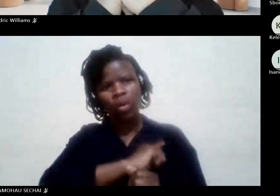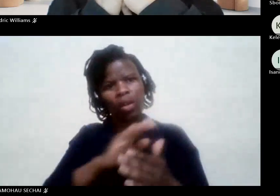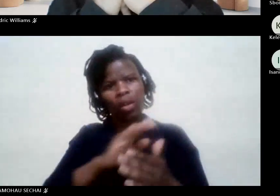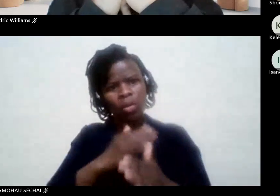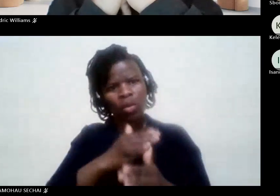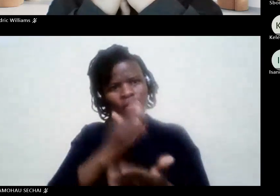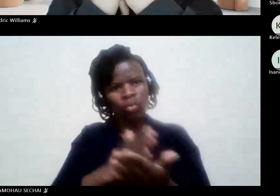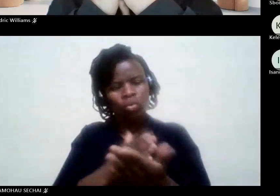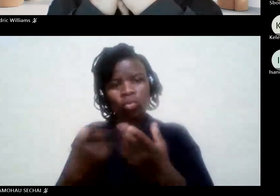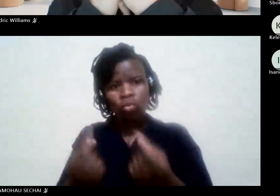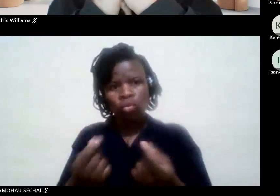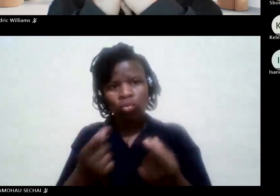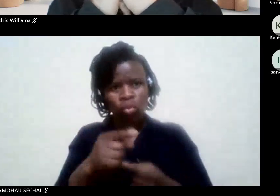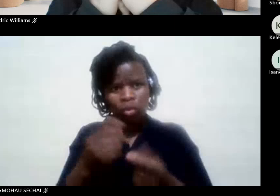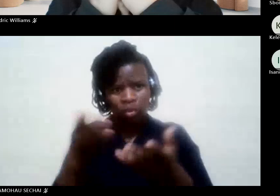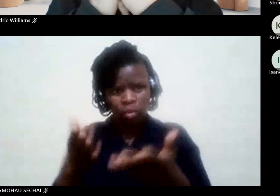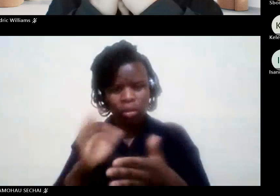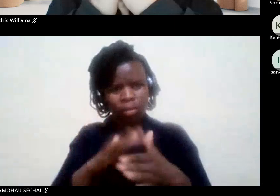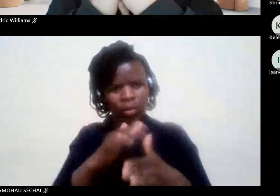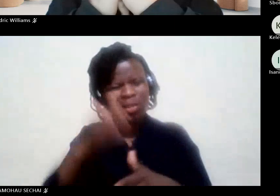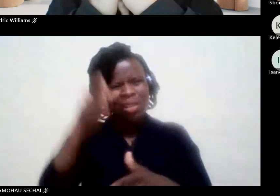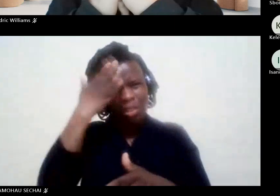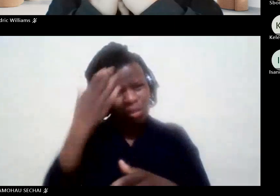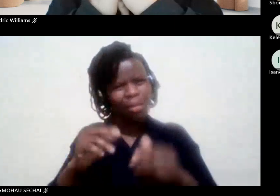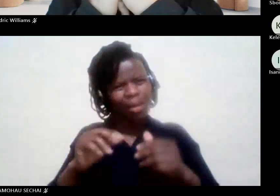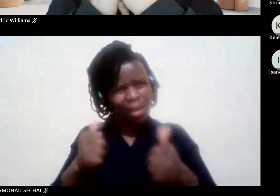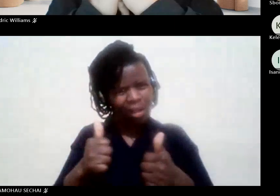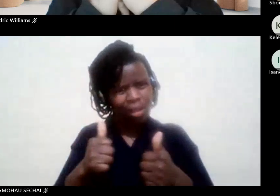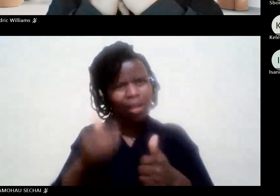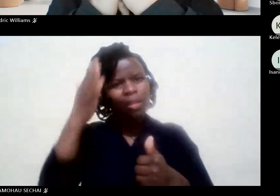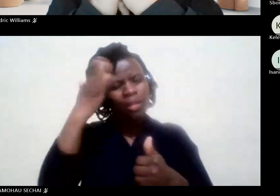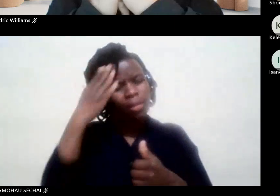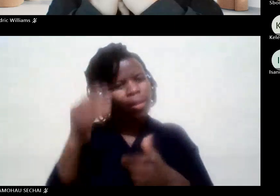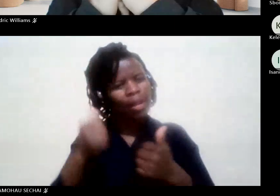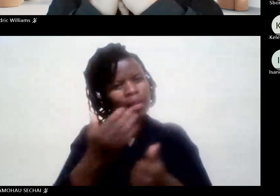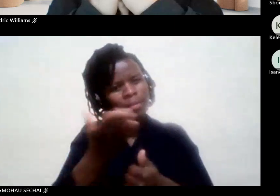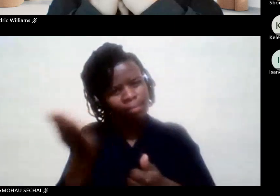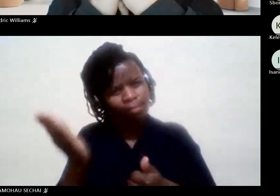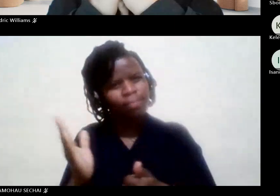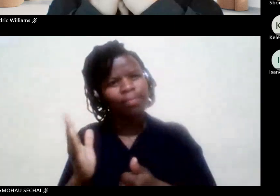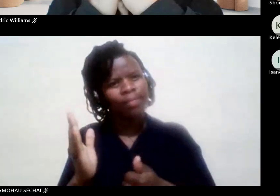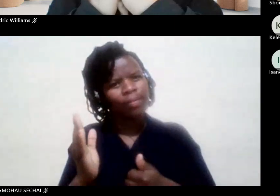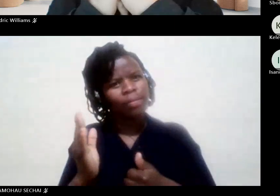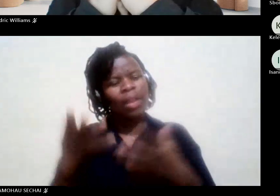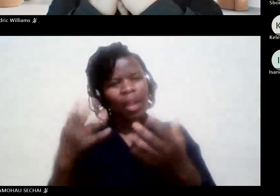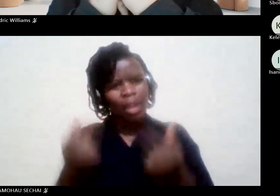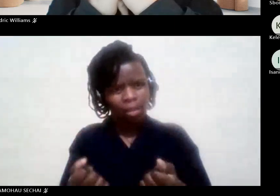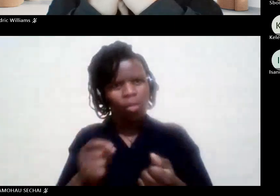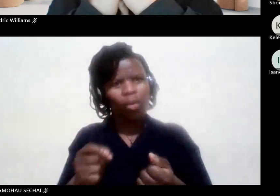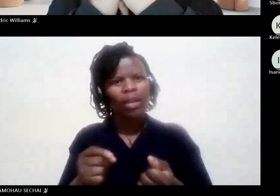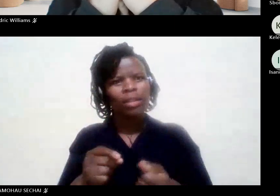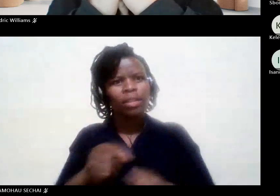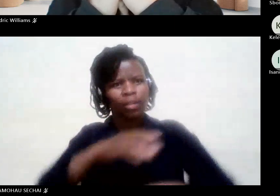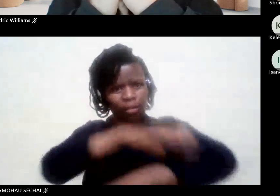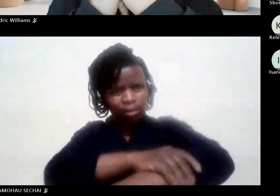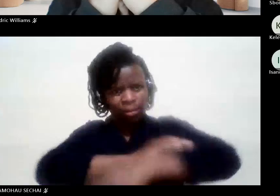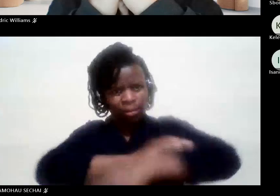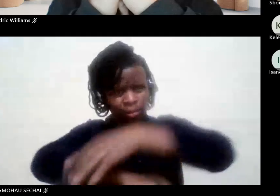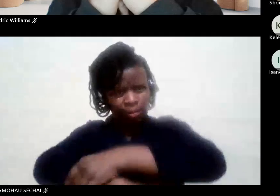knowingly. I'm sure these kids, they knew that this walking stick, it's sensing